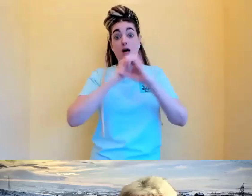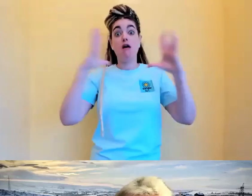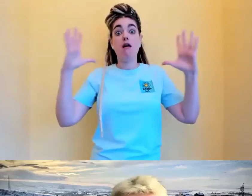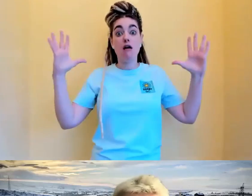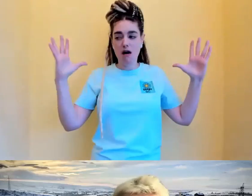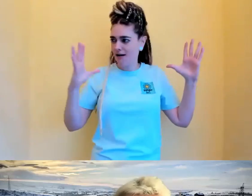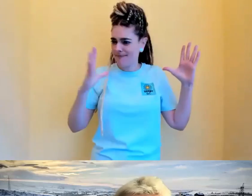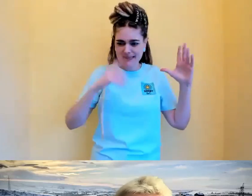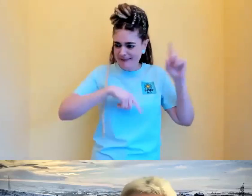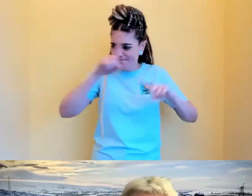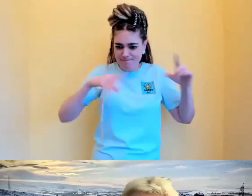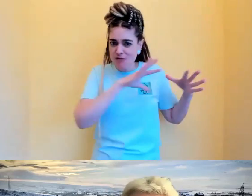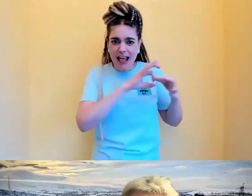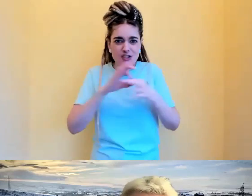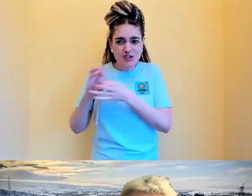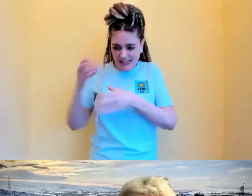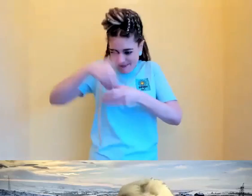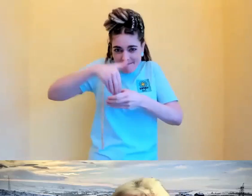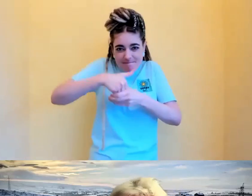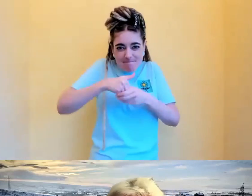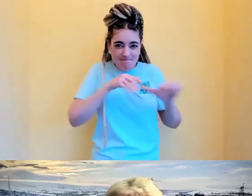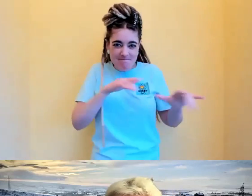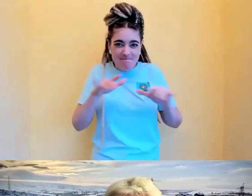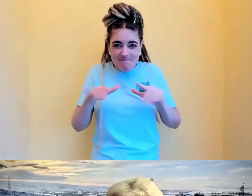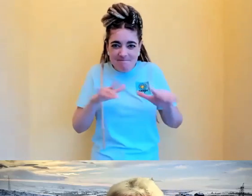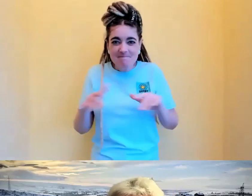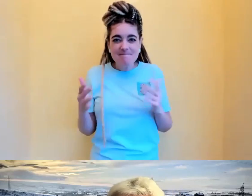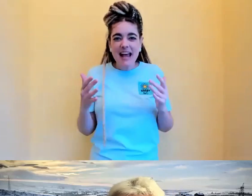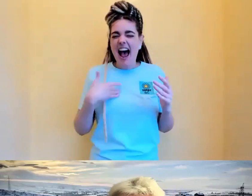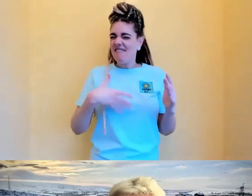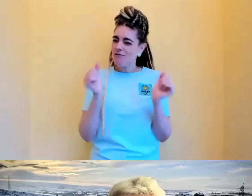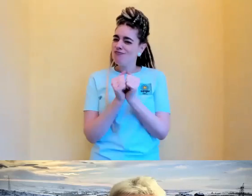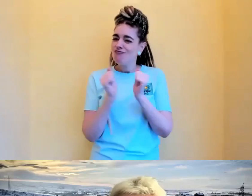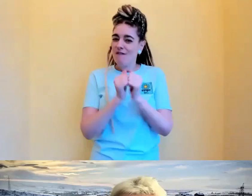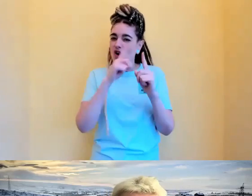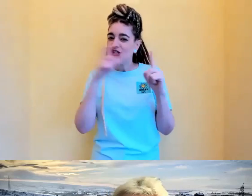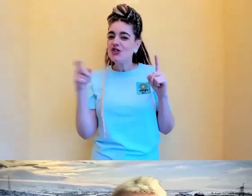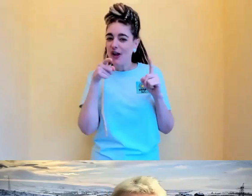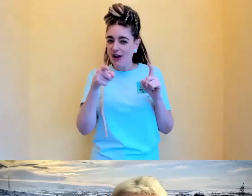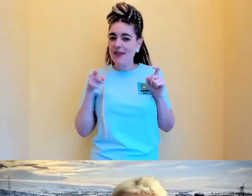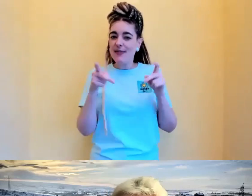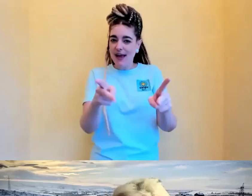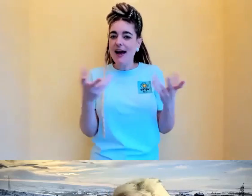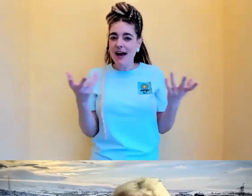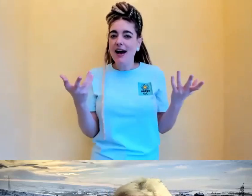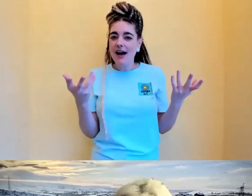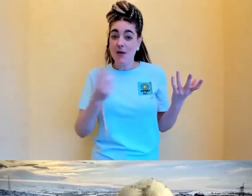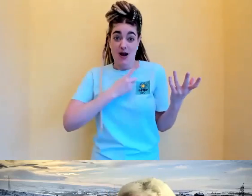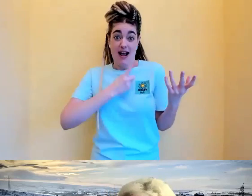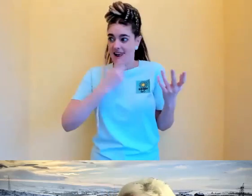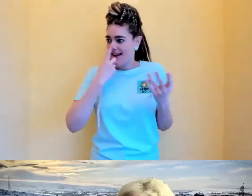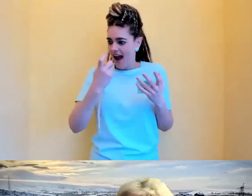of relationships at play. And I think it's more suited to a digital output in that sense, because simply you can get better angles